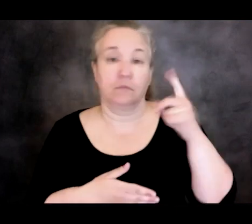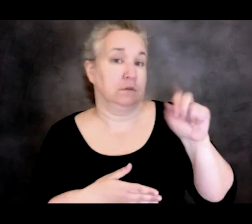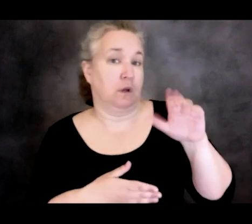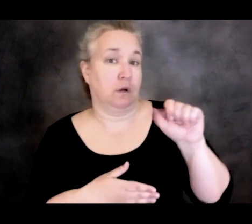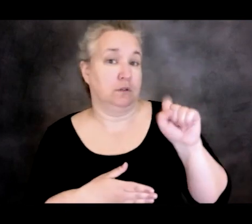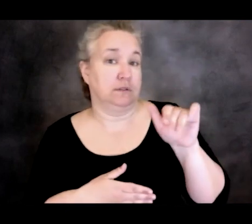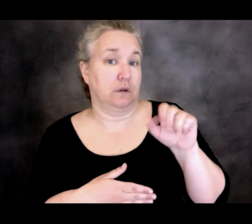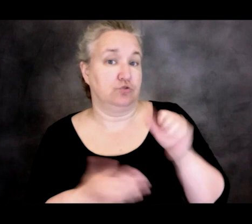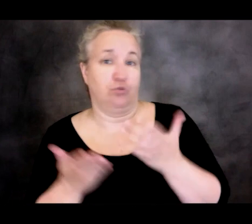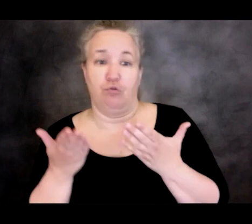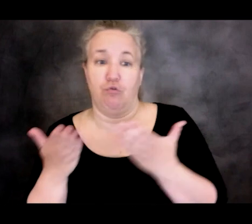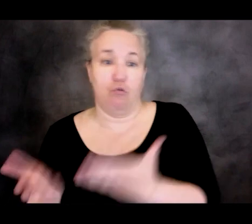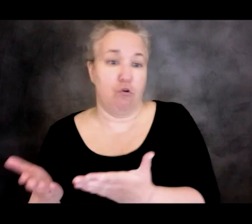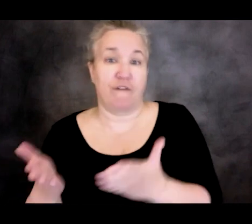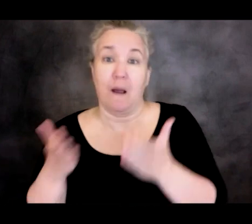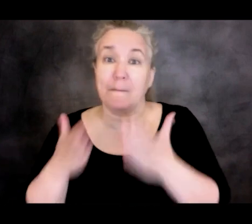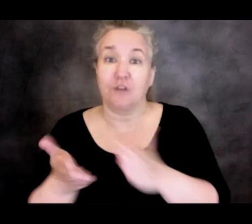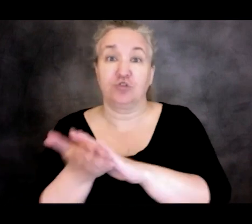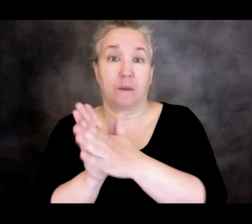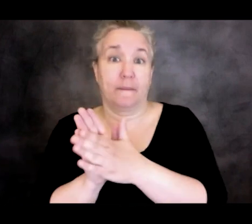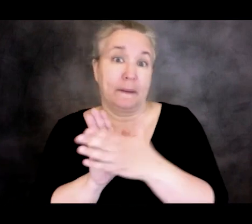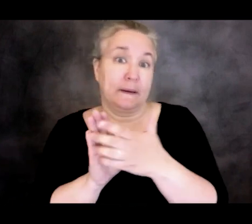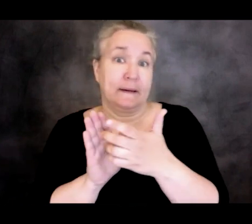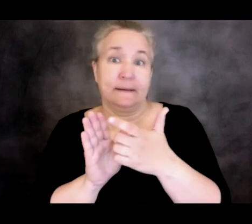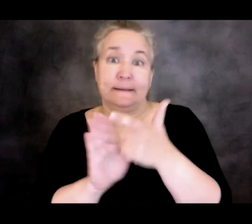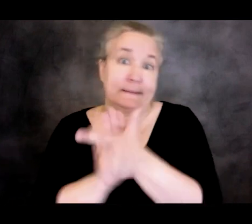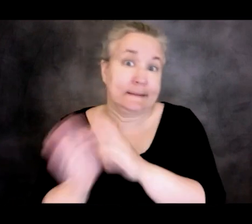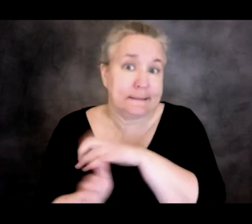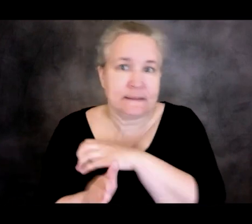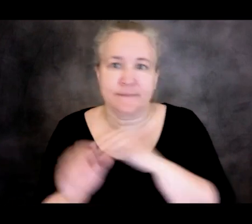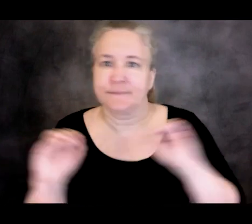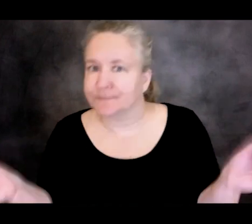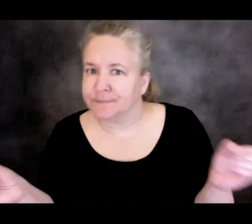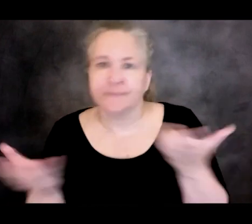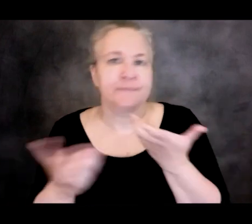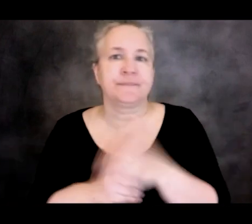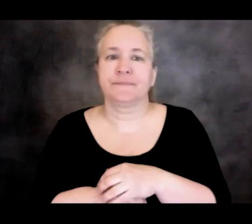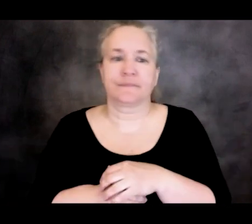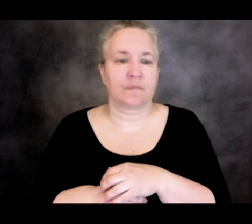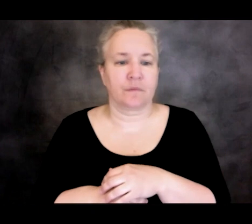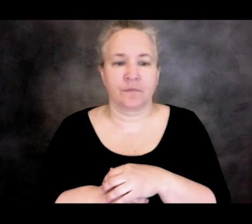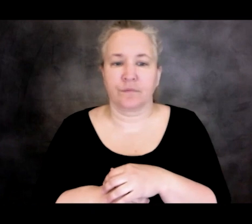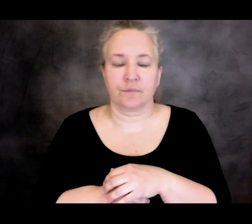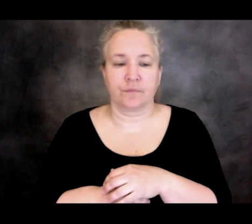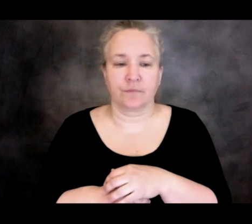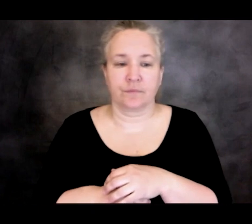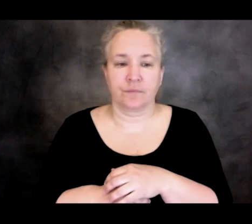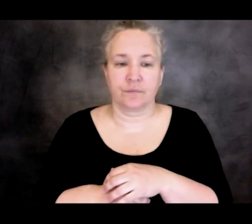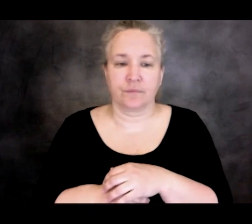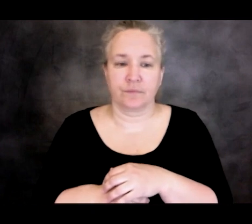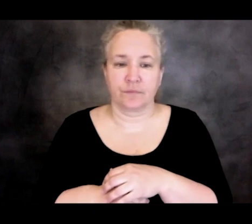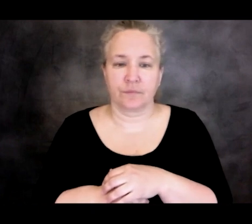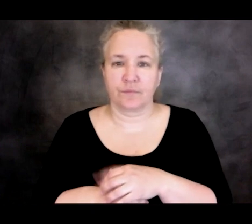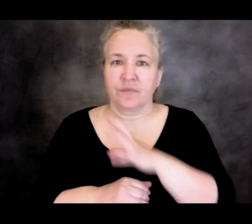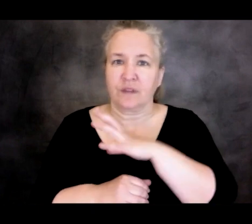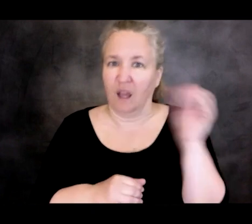them any pathway to legalization. And they, at all times, they risked having